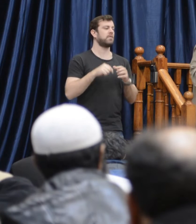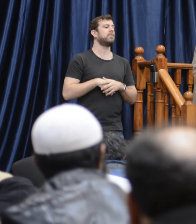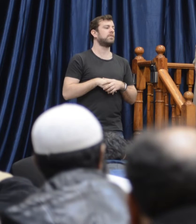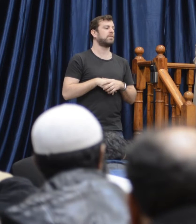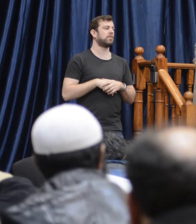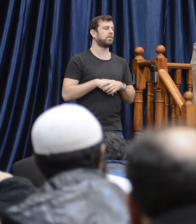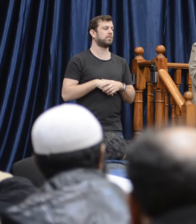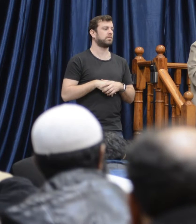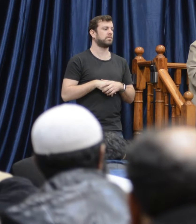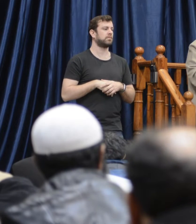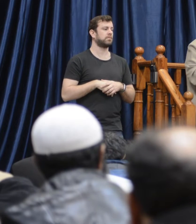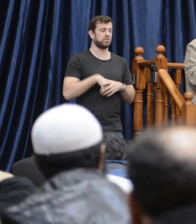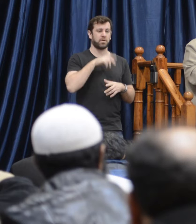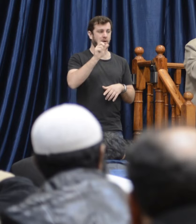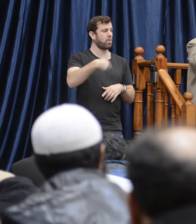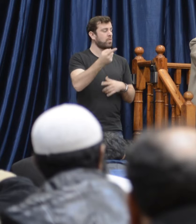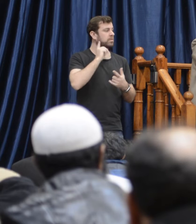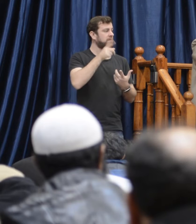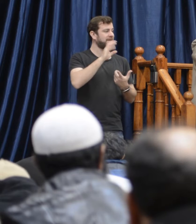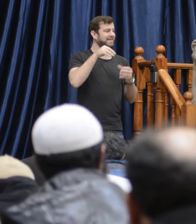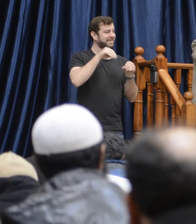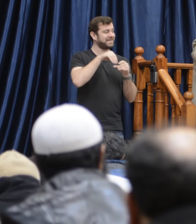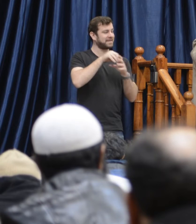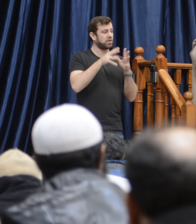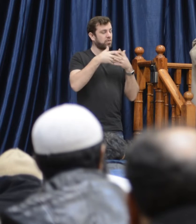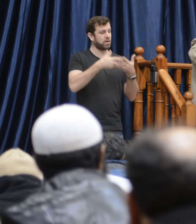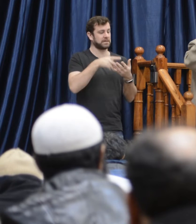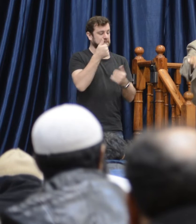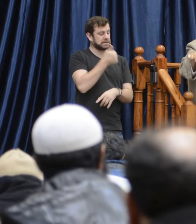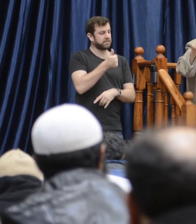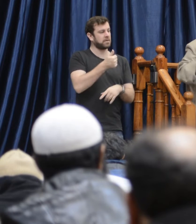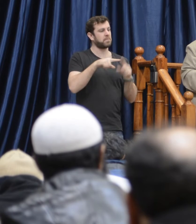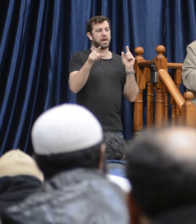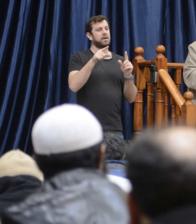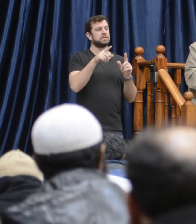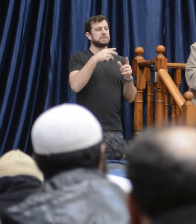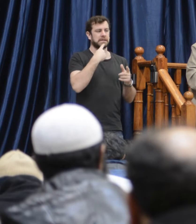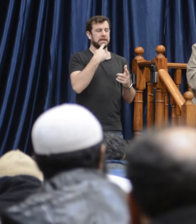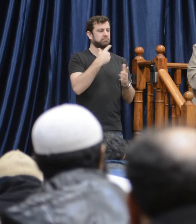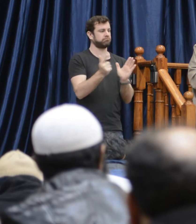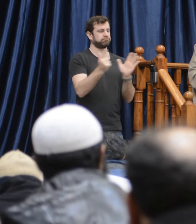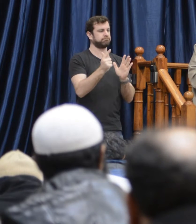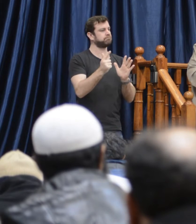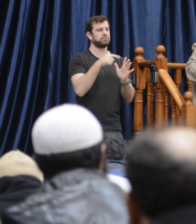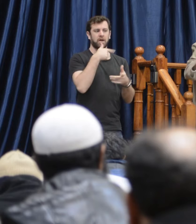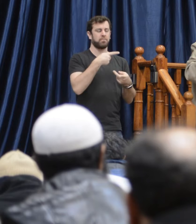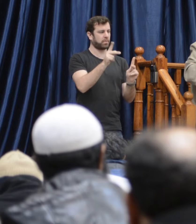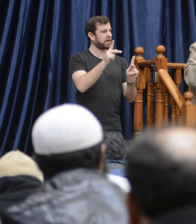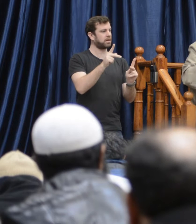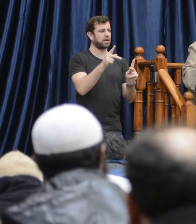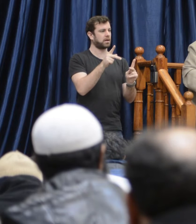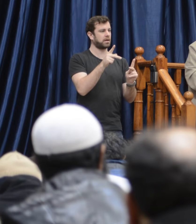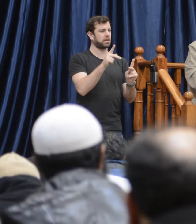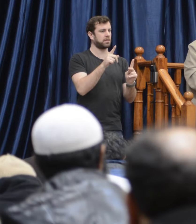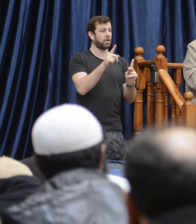the Quran by itself, except it is being prohibited. It never comes